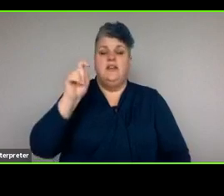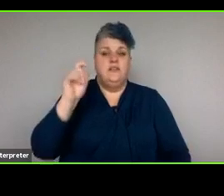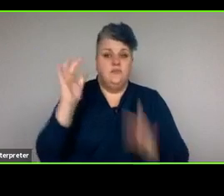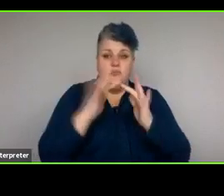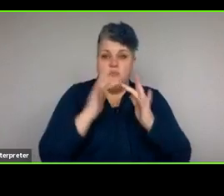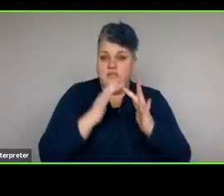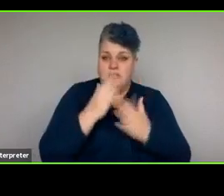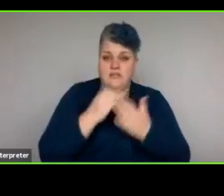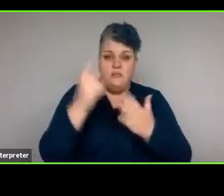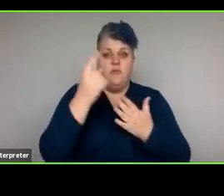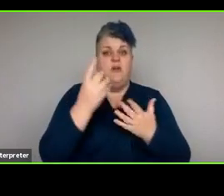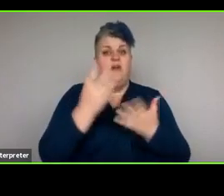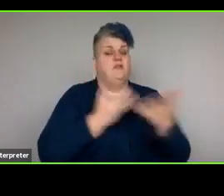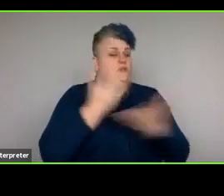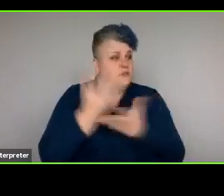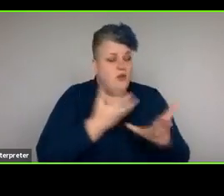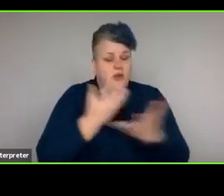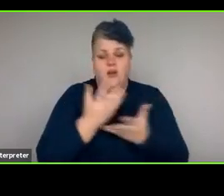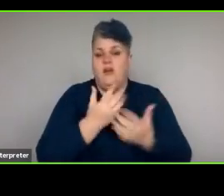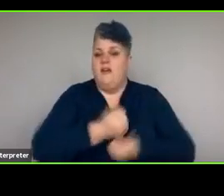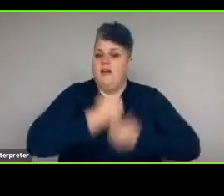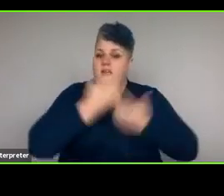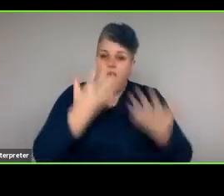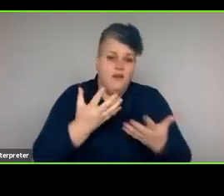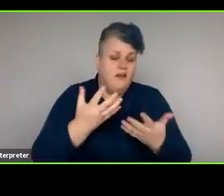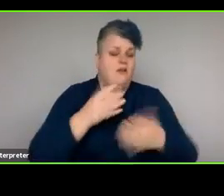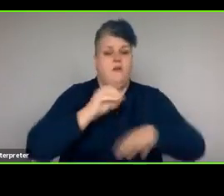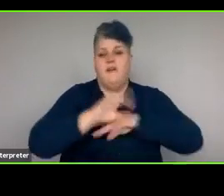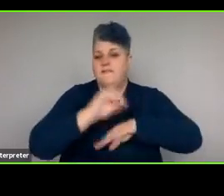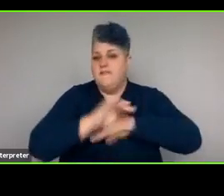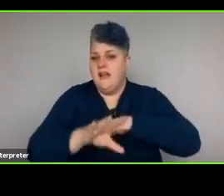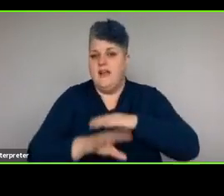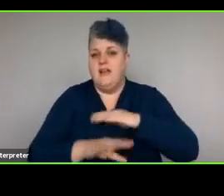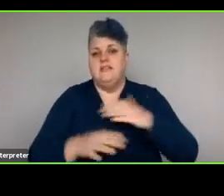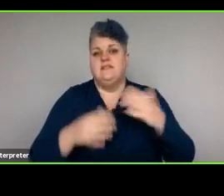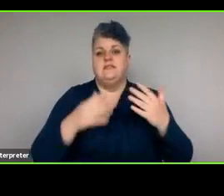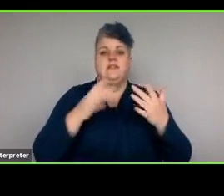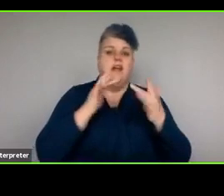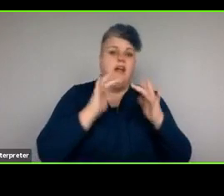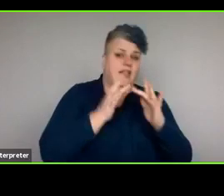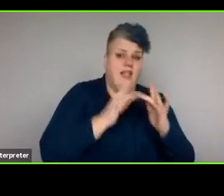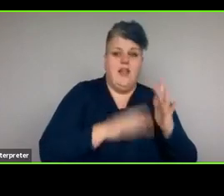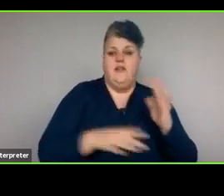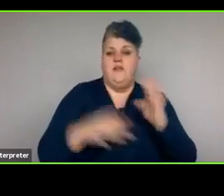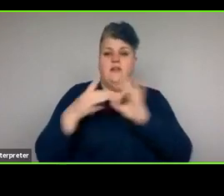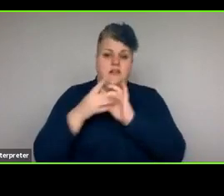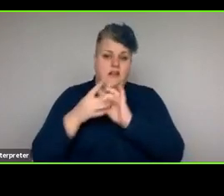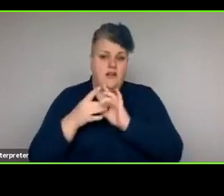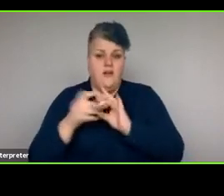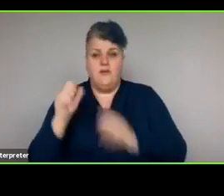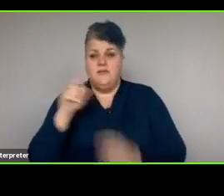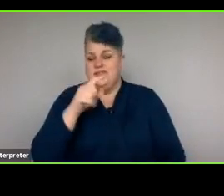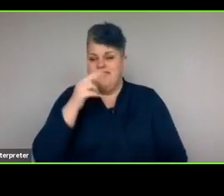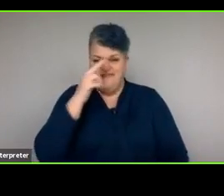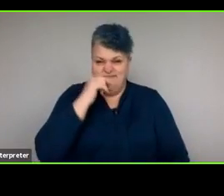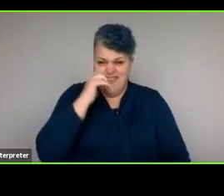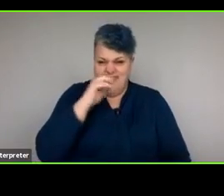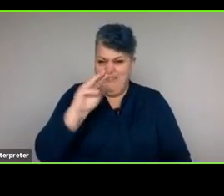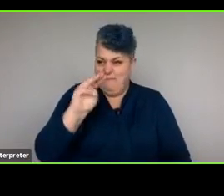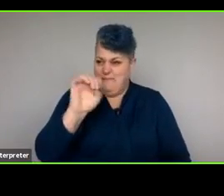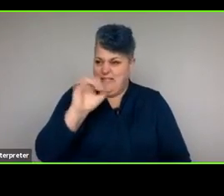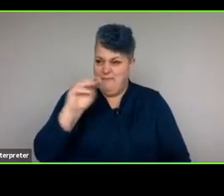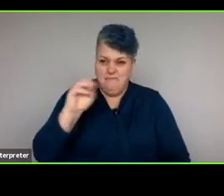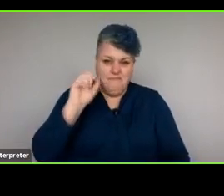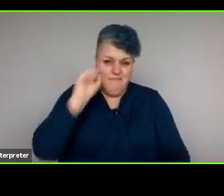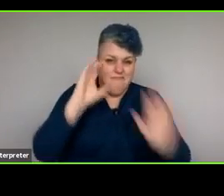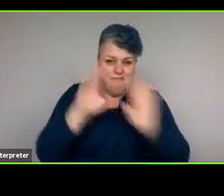to someone to talk to, or needs some advice about something, wanting to connect, or honestly, just even to send a funny meme to, please